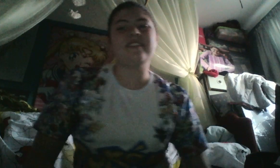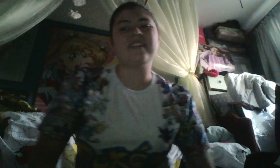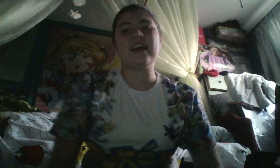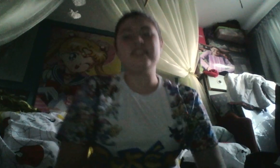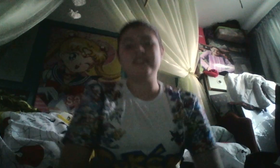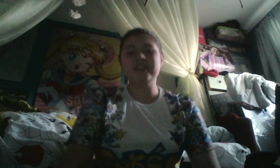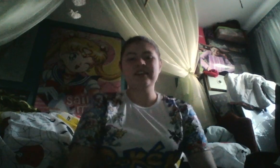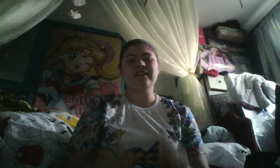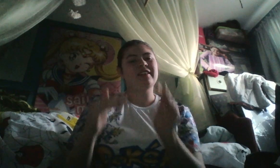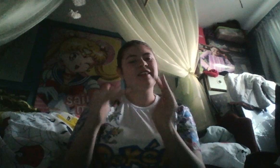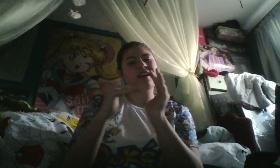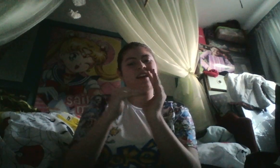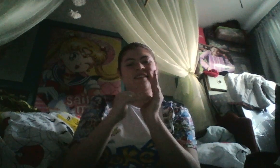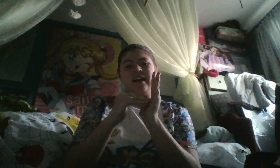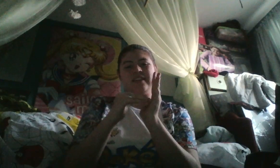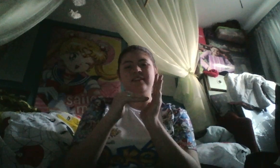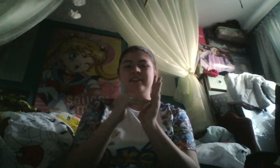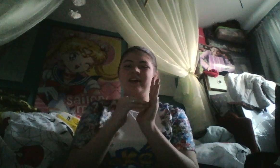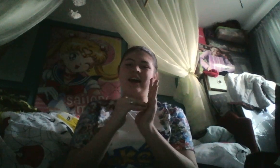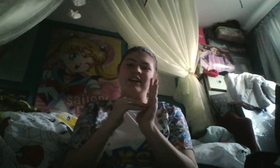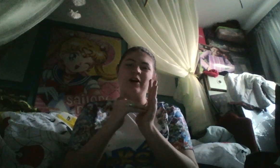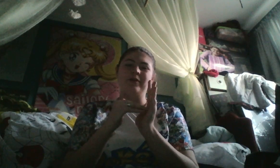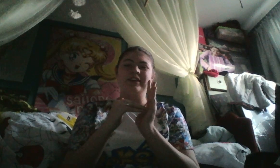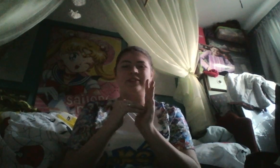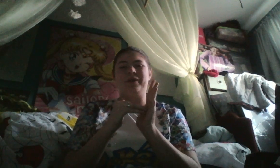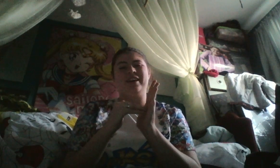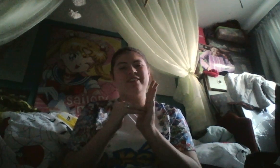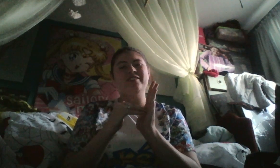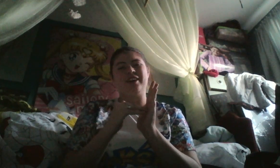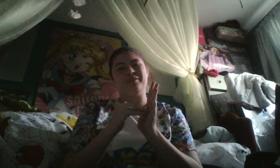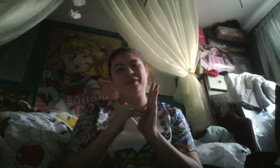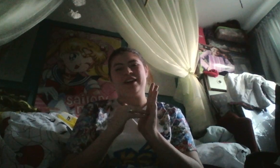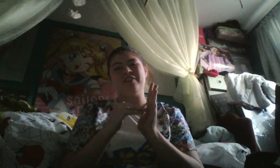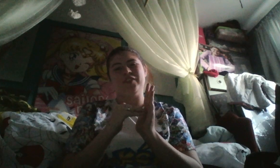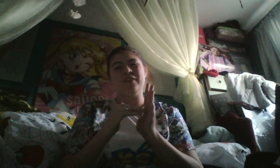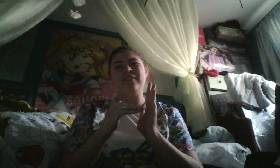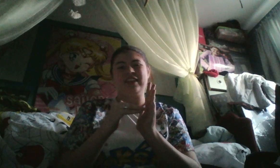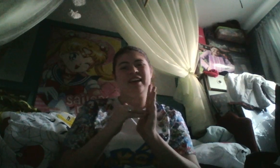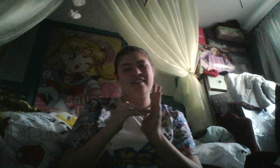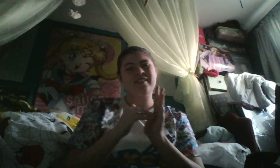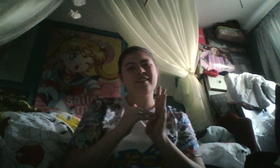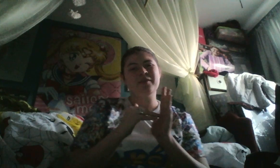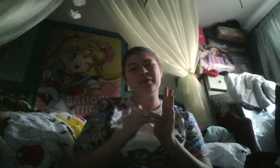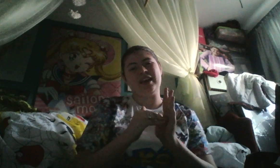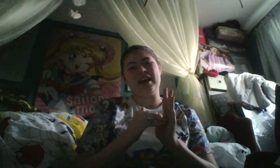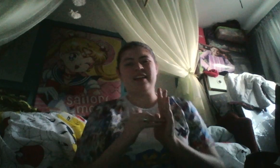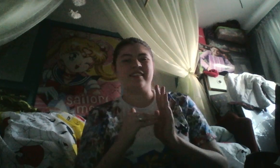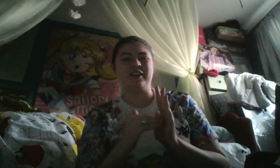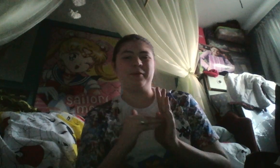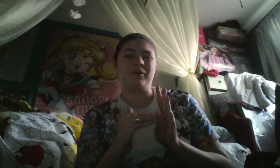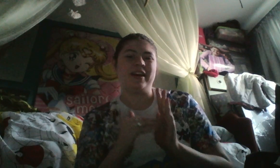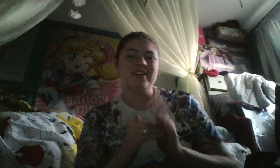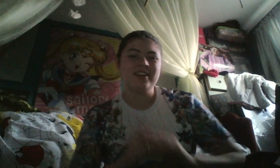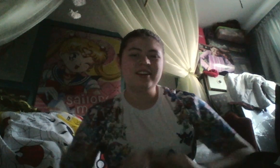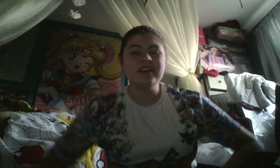Z is that. I know, it looks weird. Trust me, I thought that for years. But yeah, it does look a bit weird.